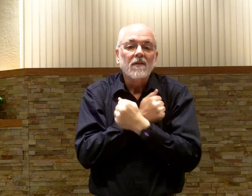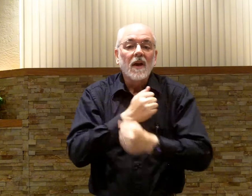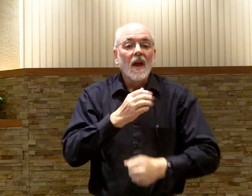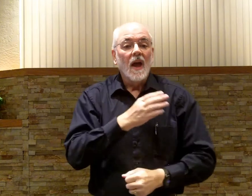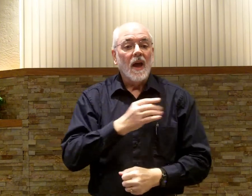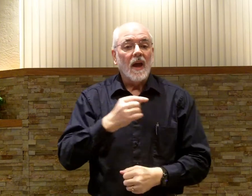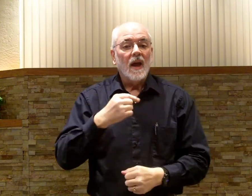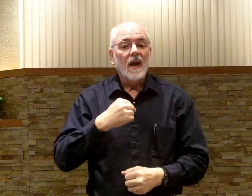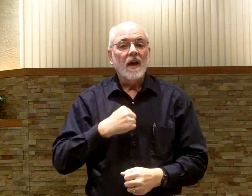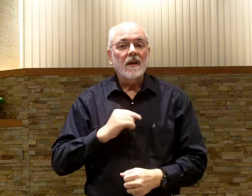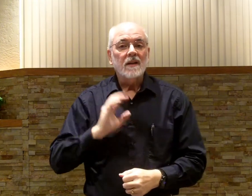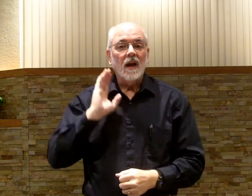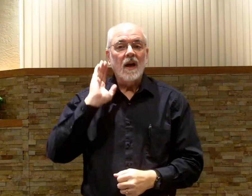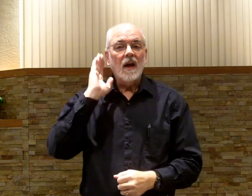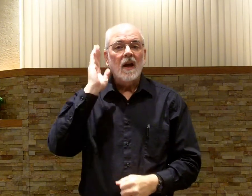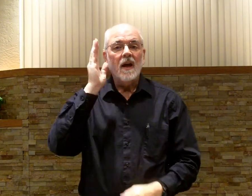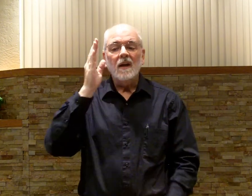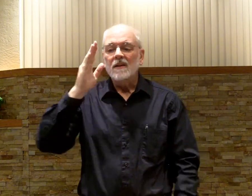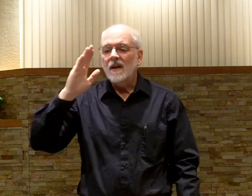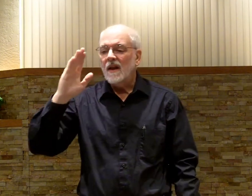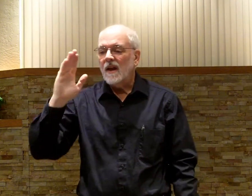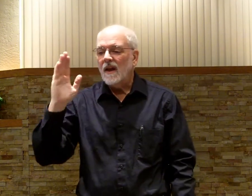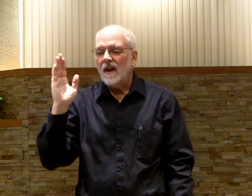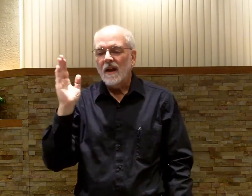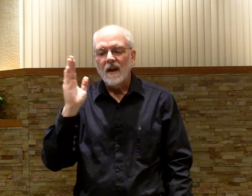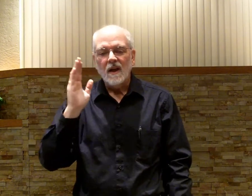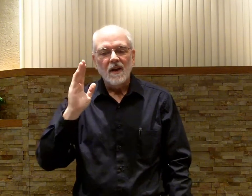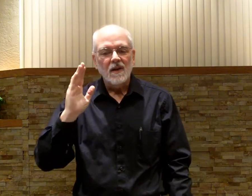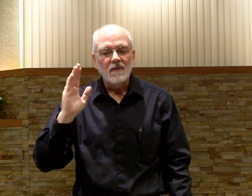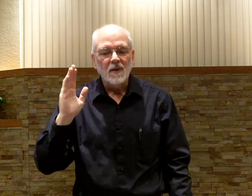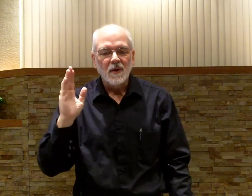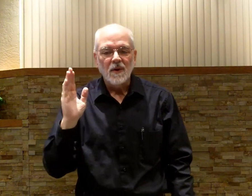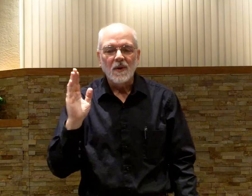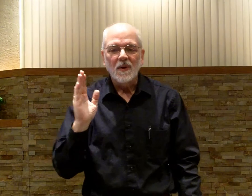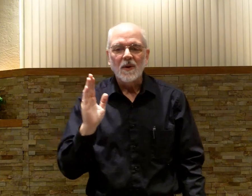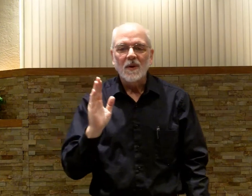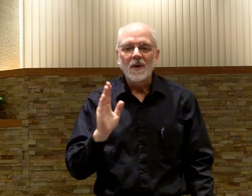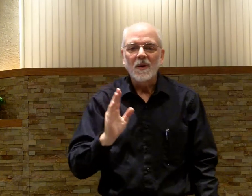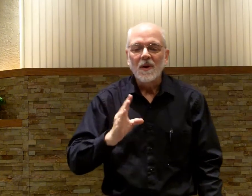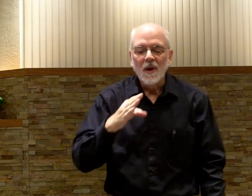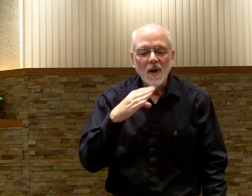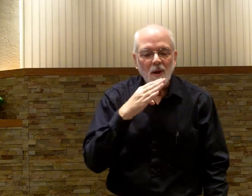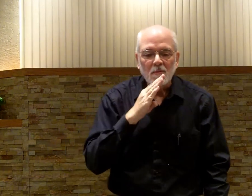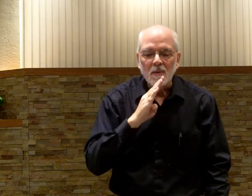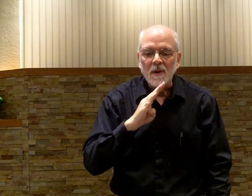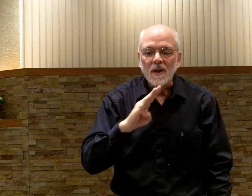And I'll never be